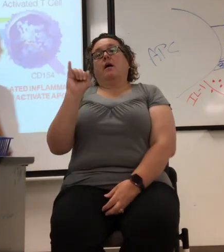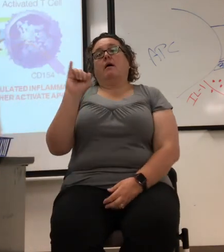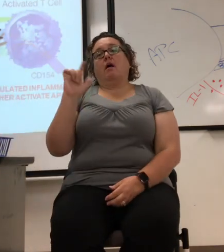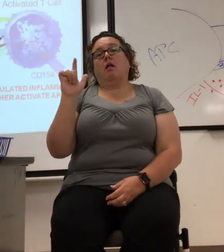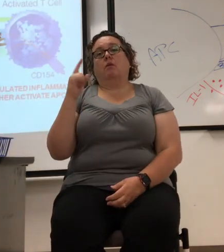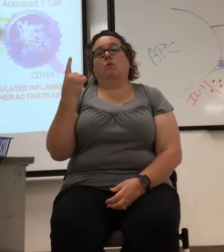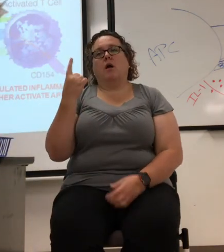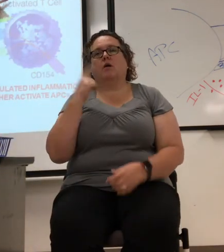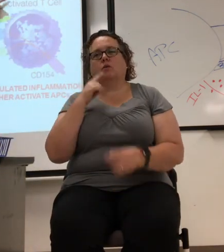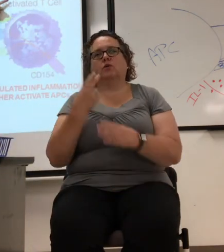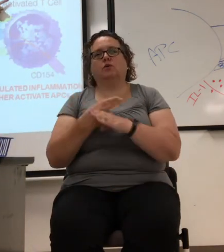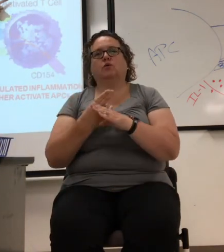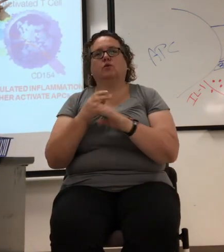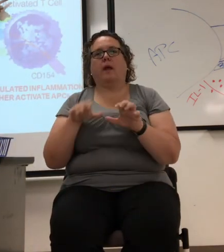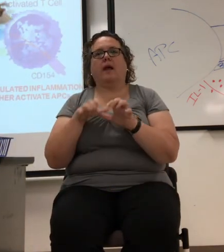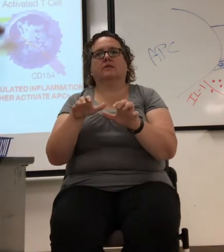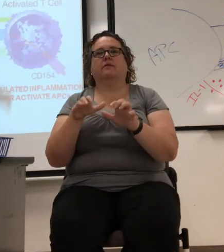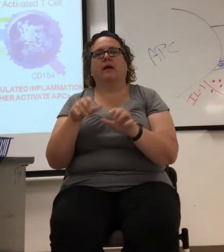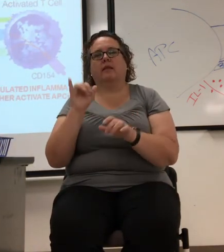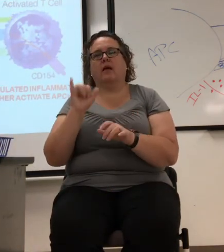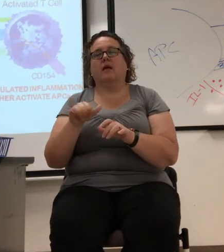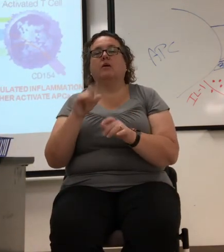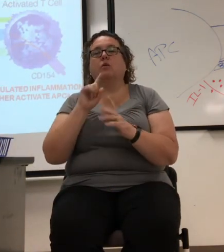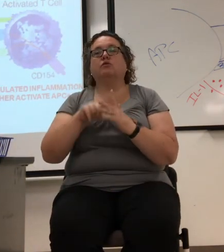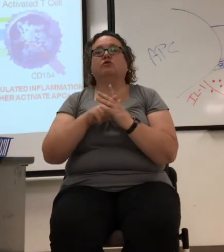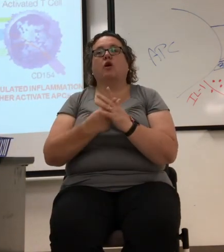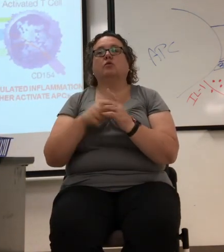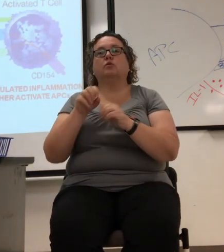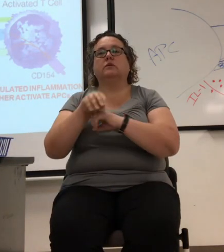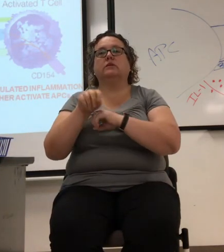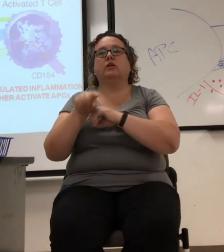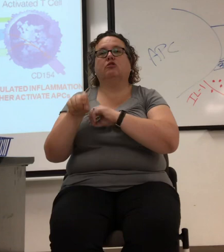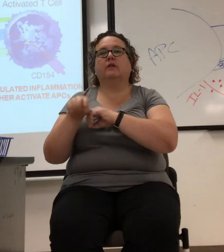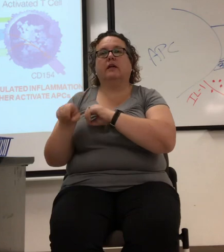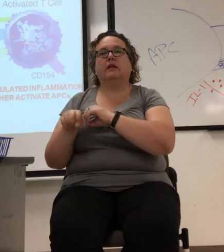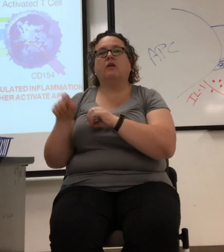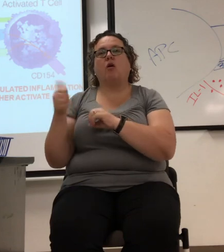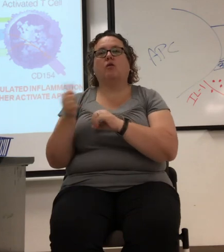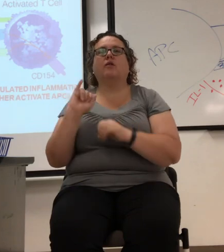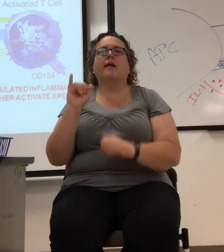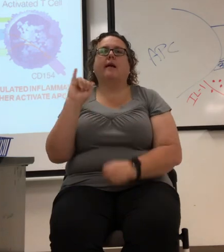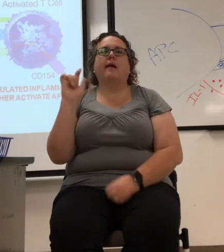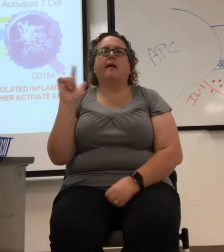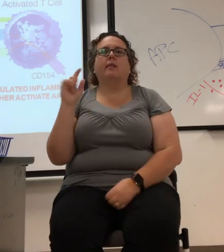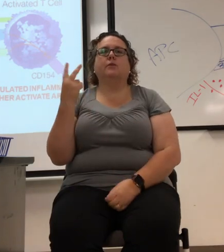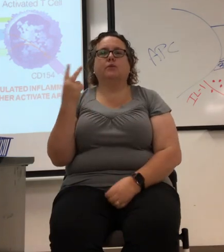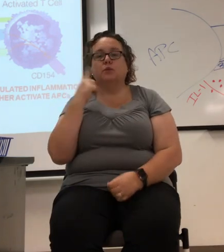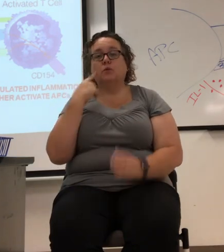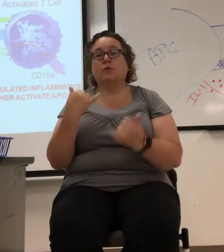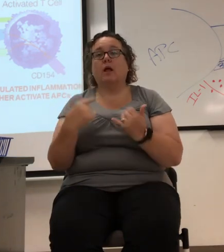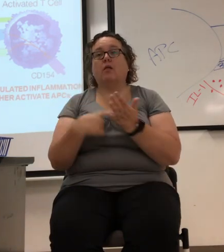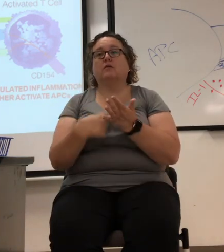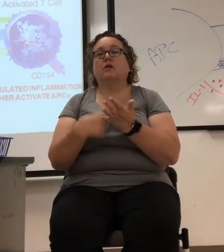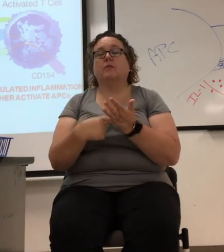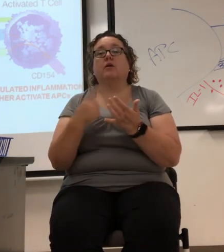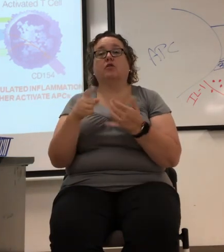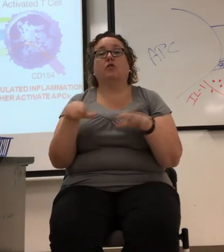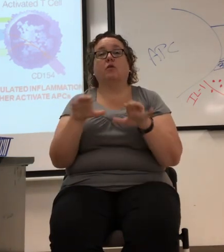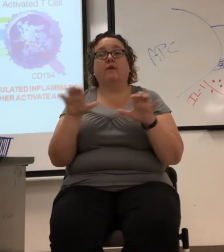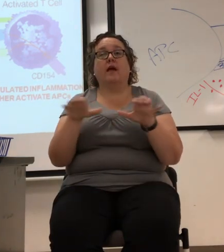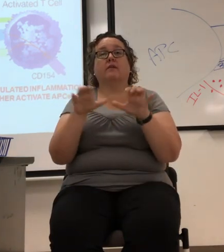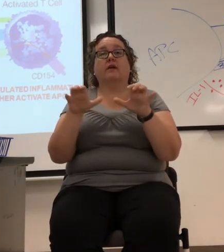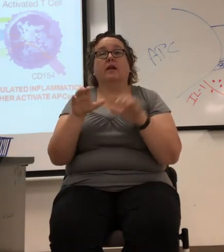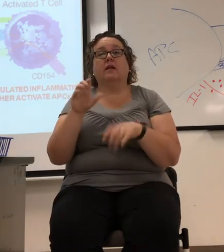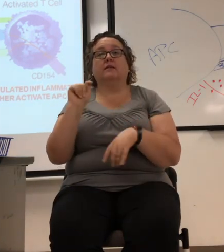Was used to activate this. Now it'll start to secrete other interleukins like IL-2. So let's now talk about, now you've activated